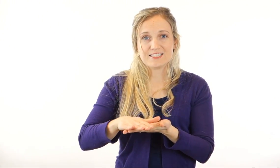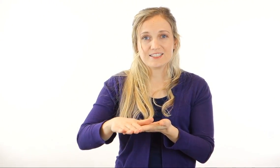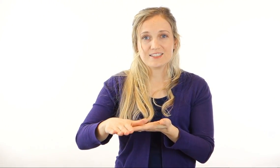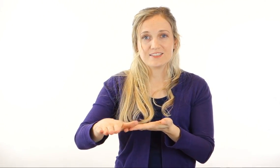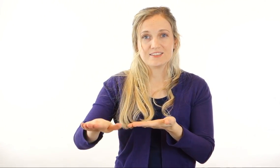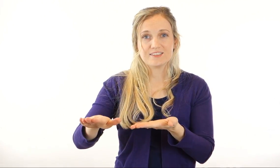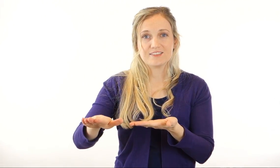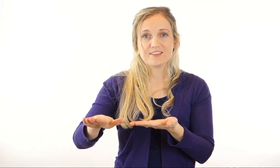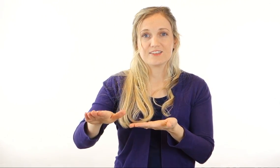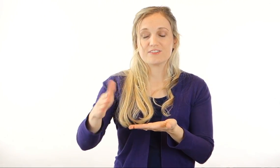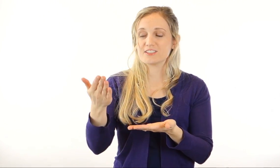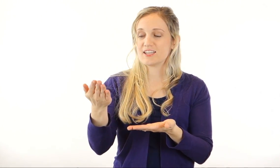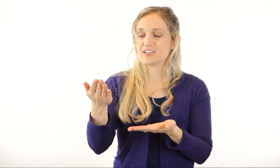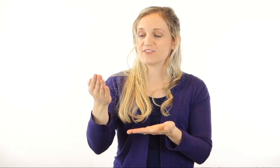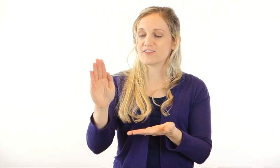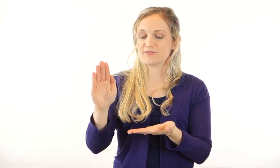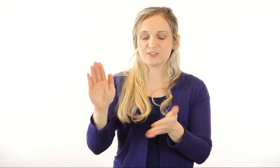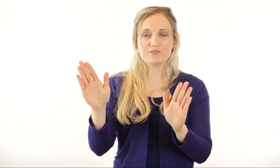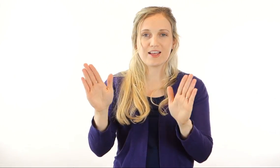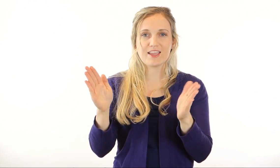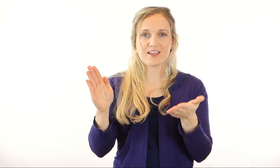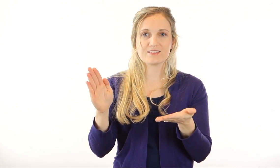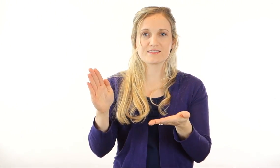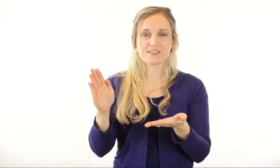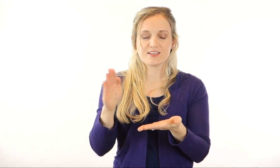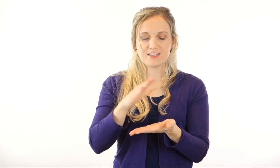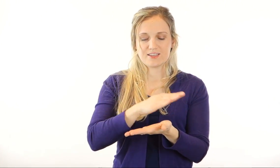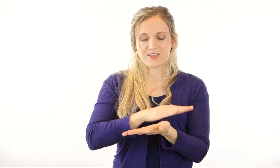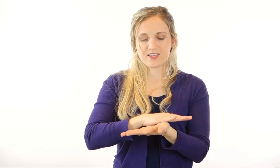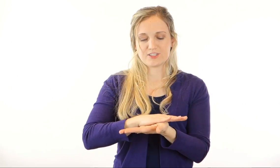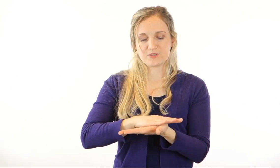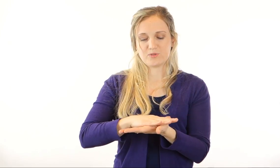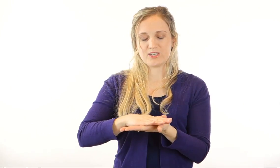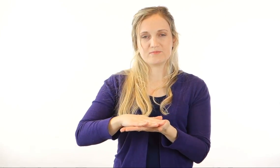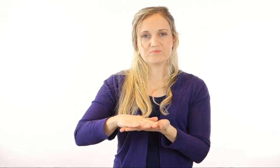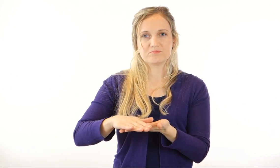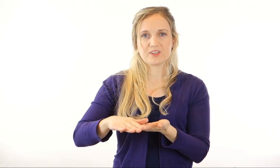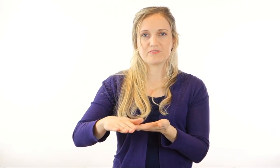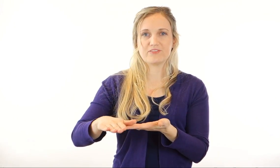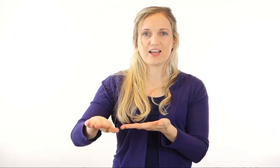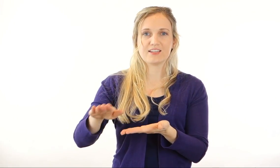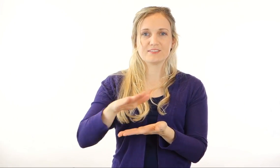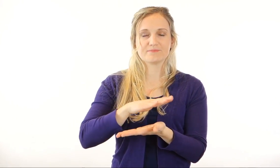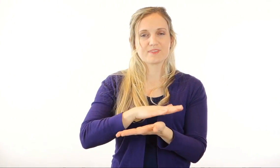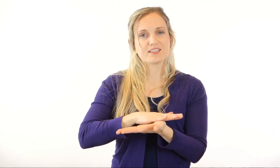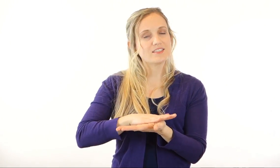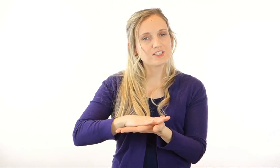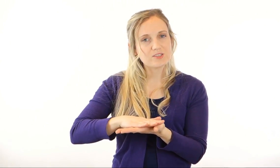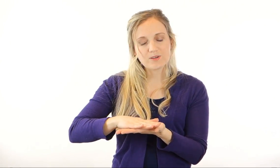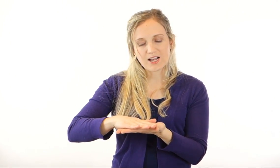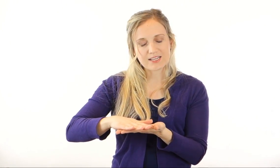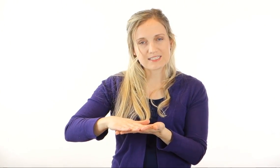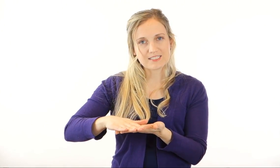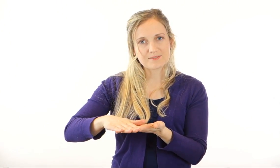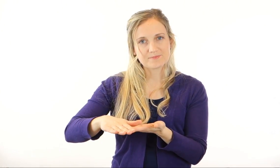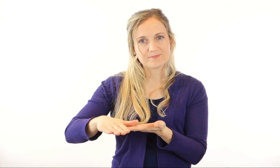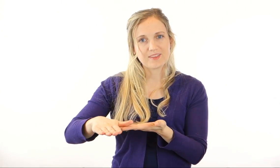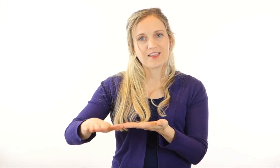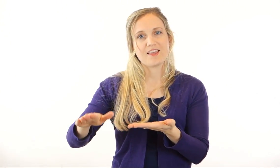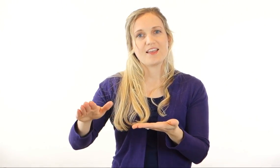kind. You just take your other 2 flat hands and you just put it kind of flat. It's just so kind.